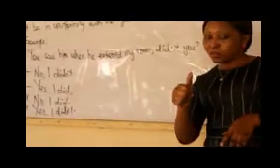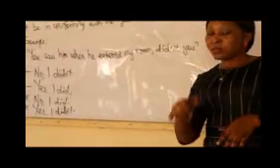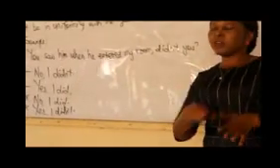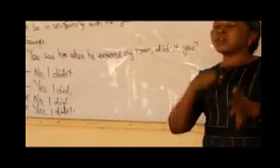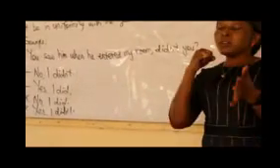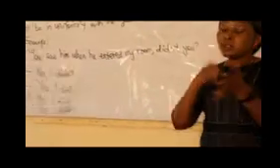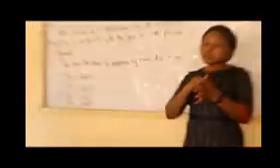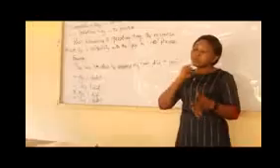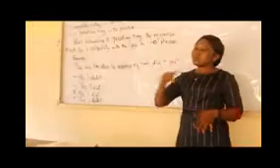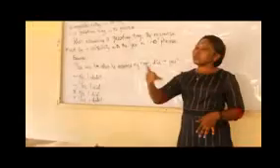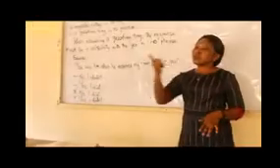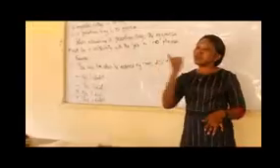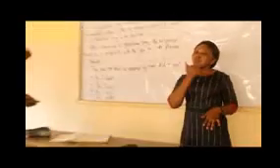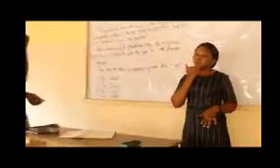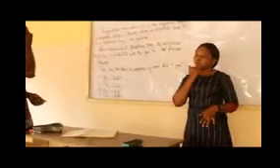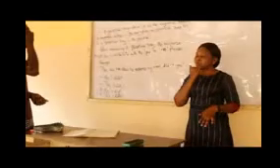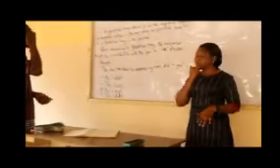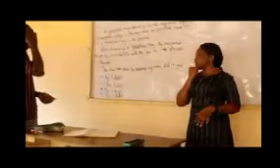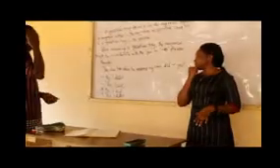incorrect.